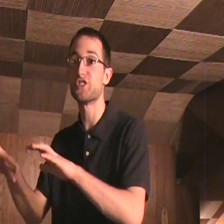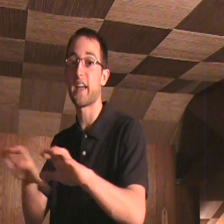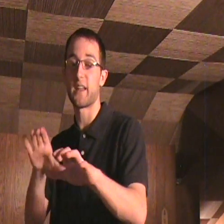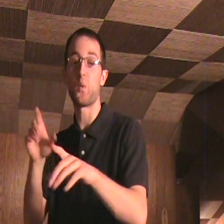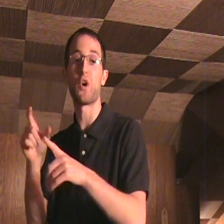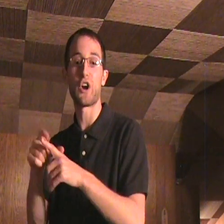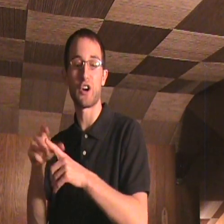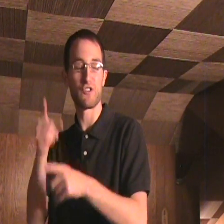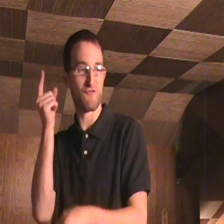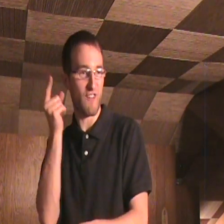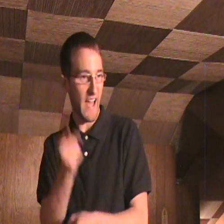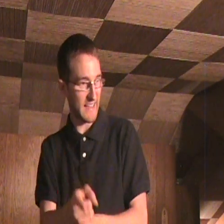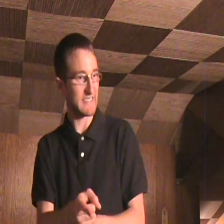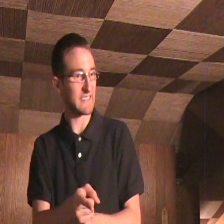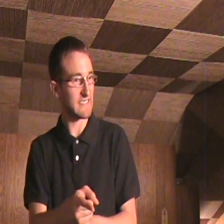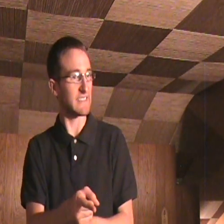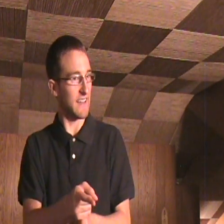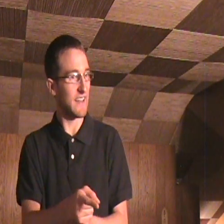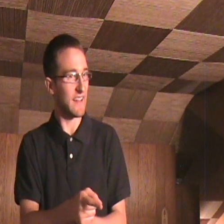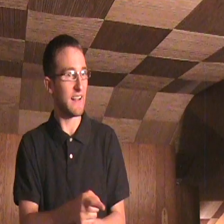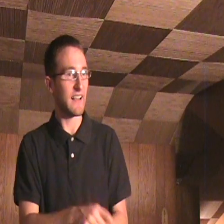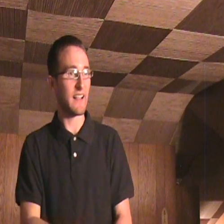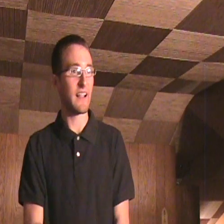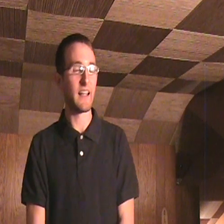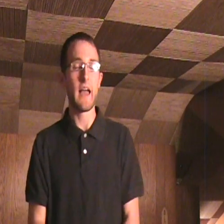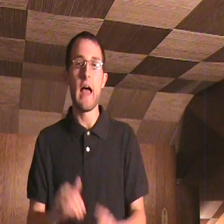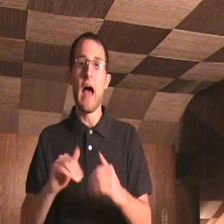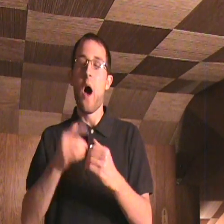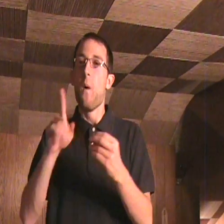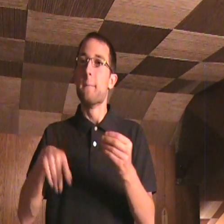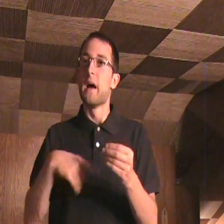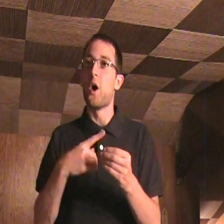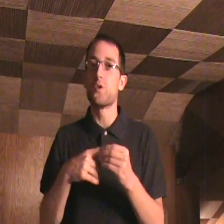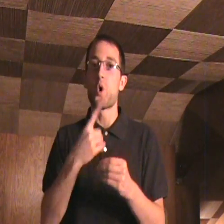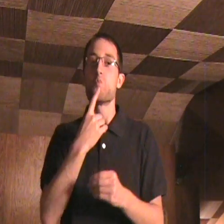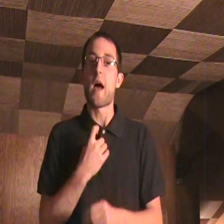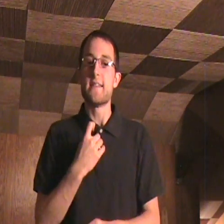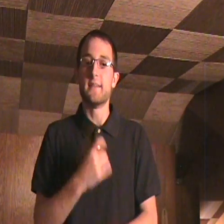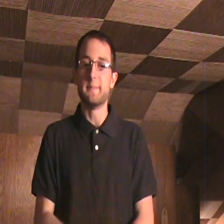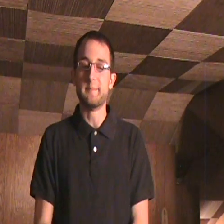Action word. And how about red?